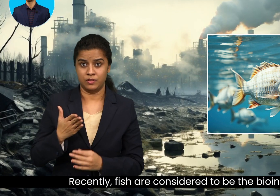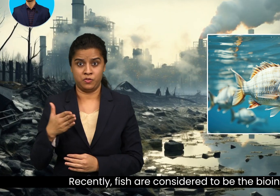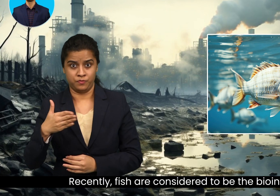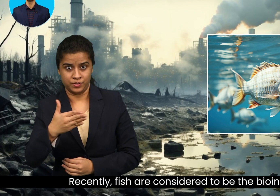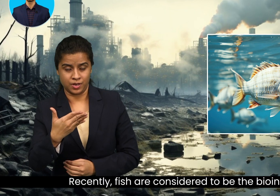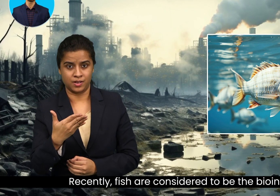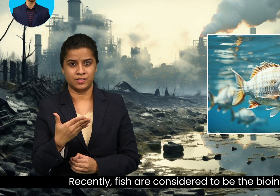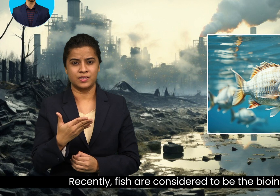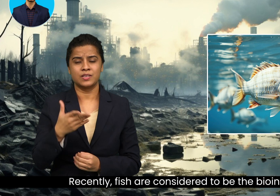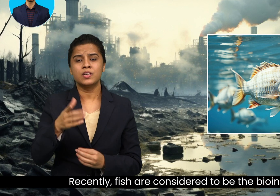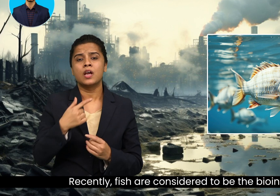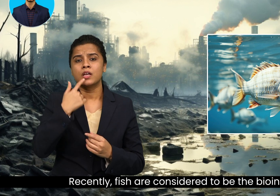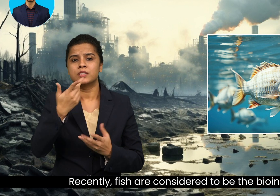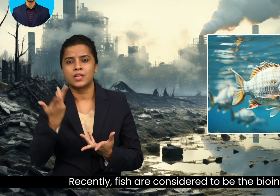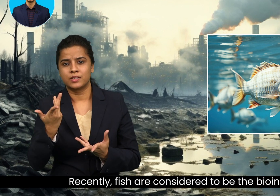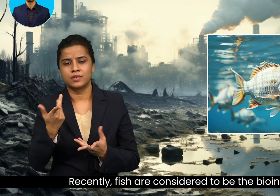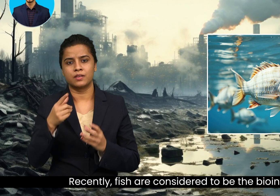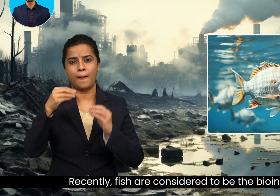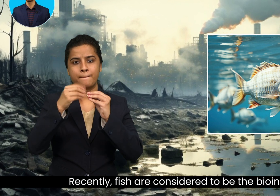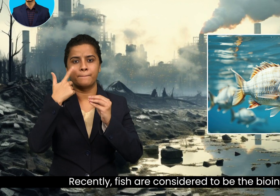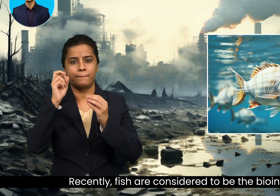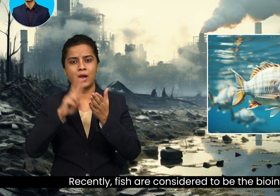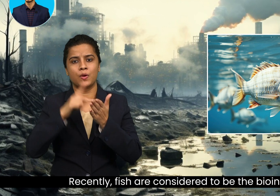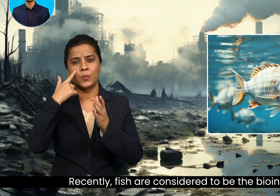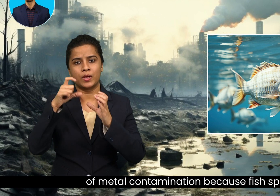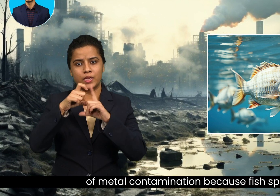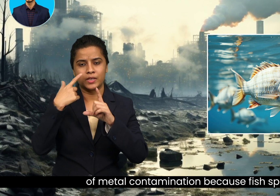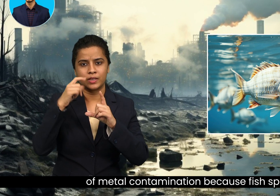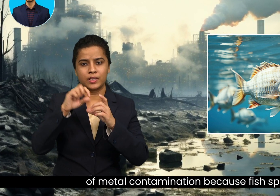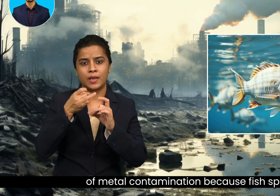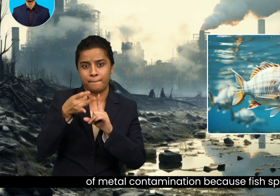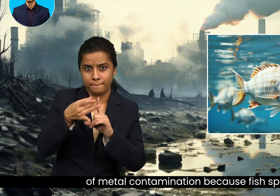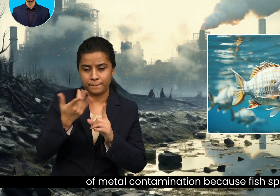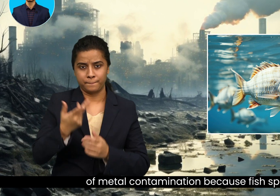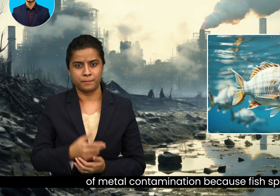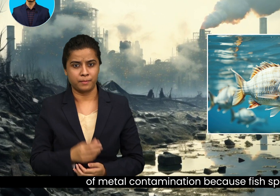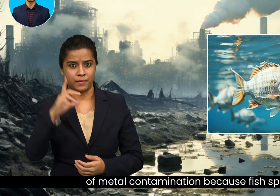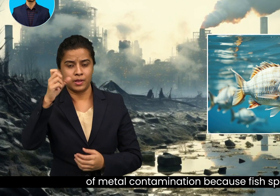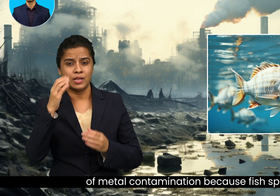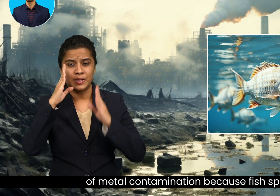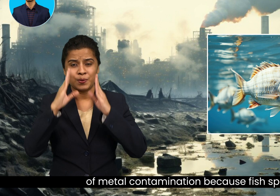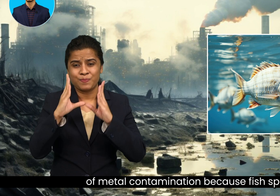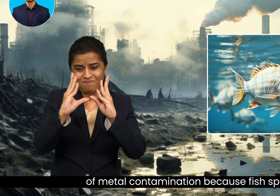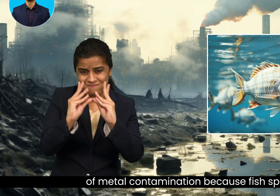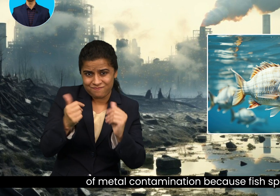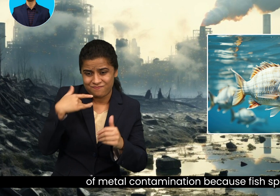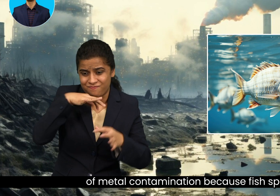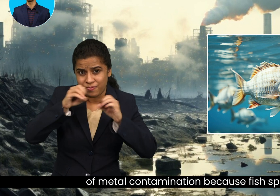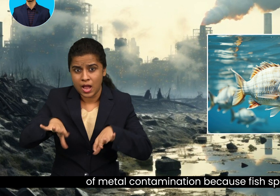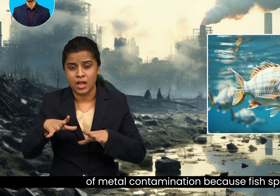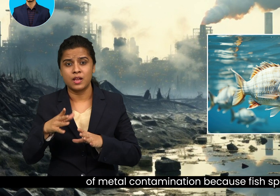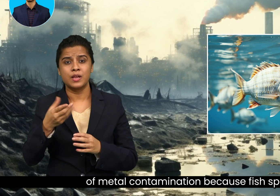Recently, fish are considered to be the bioindicators of metal contamination because